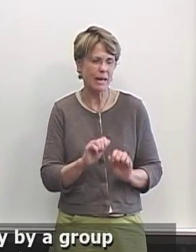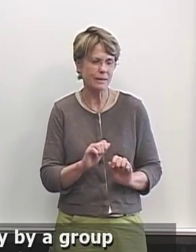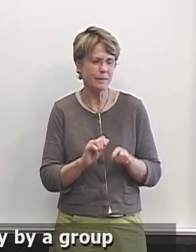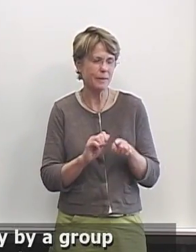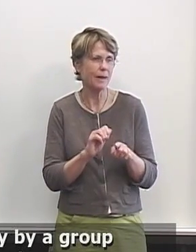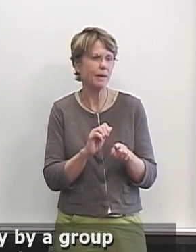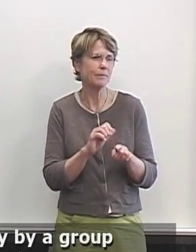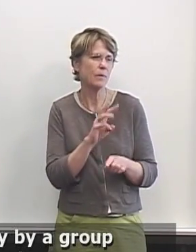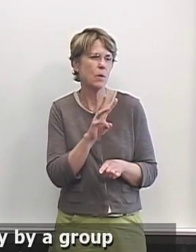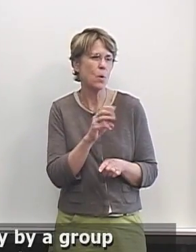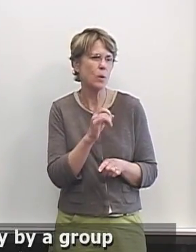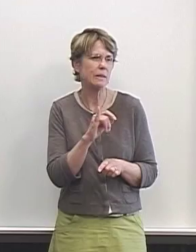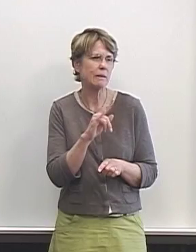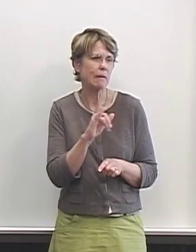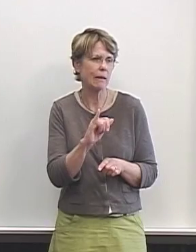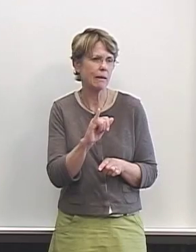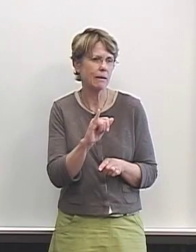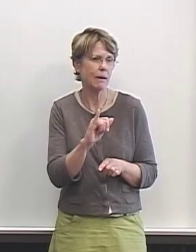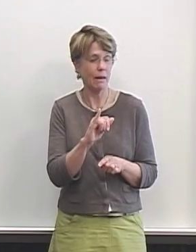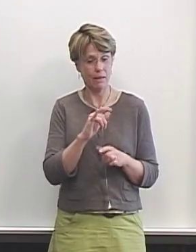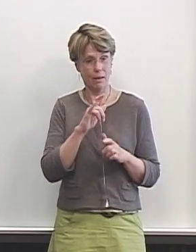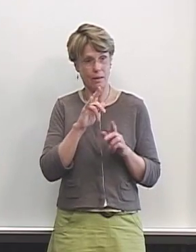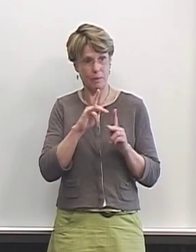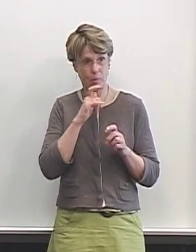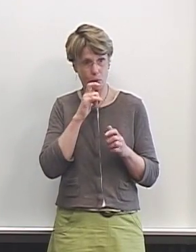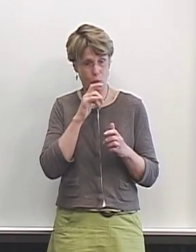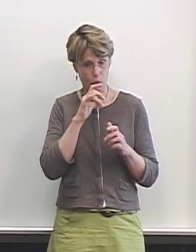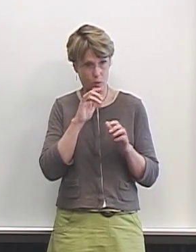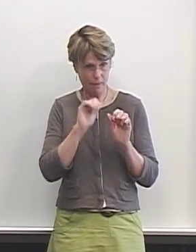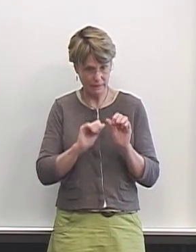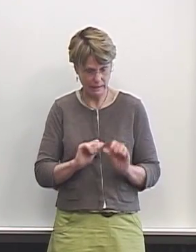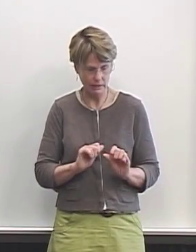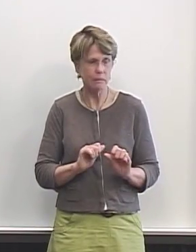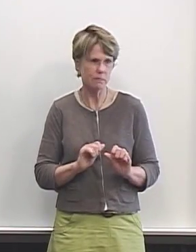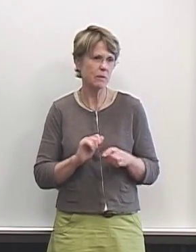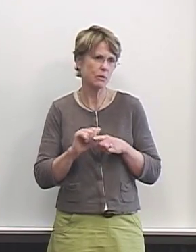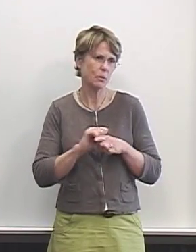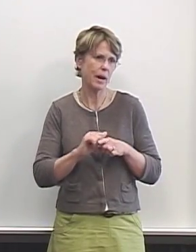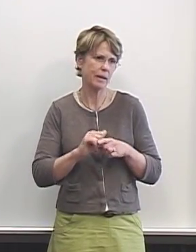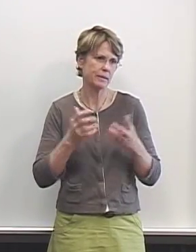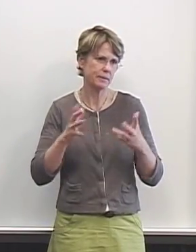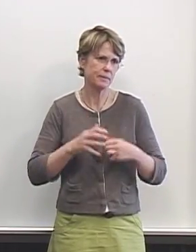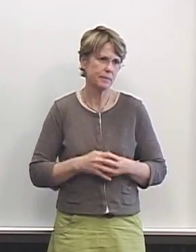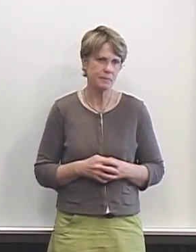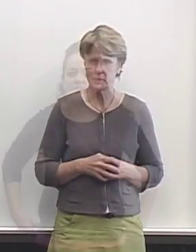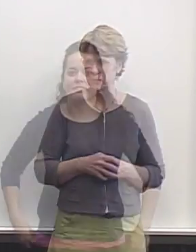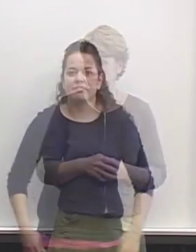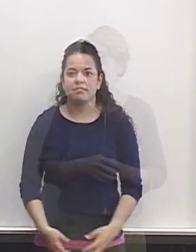raters.